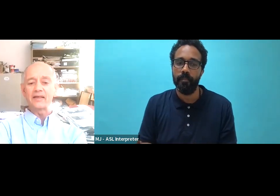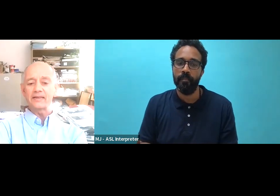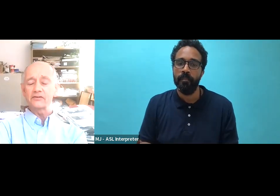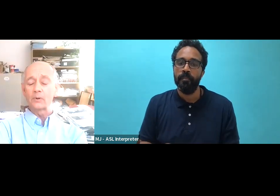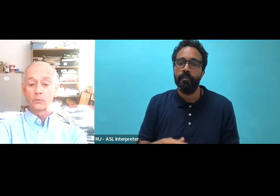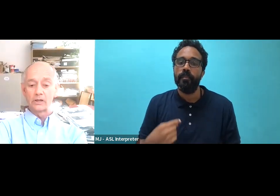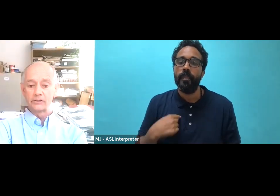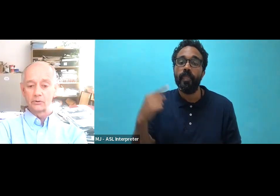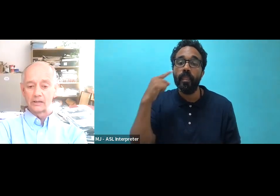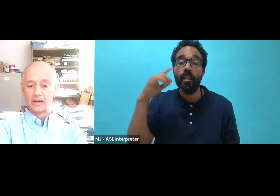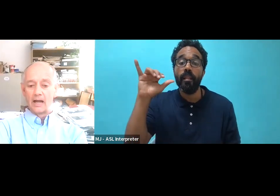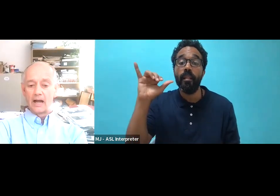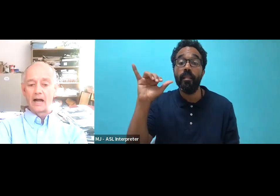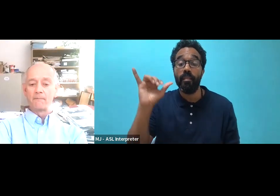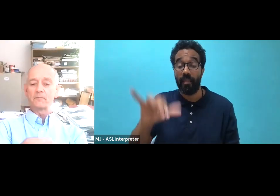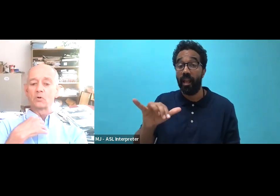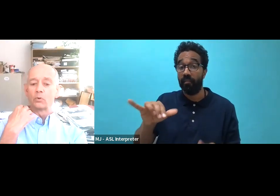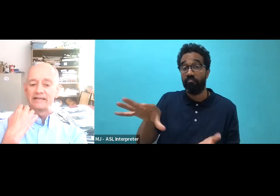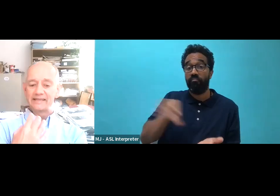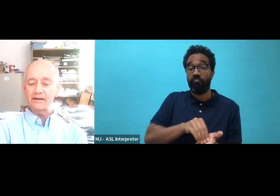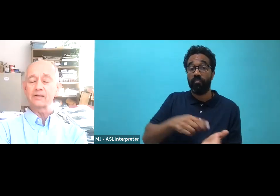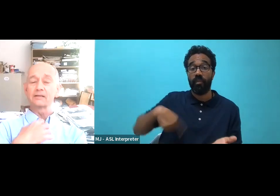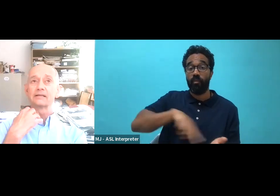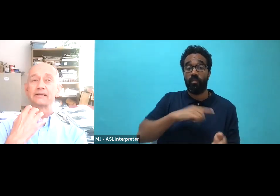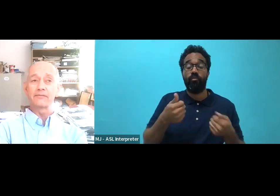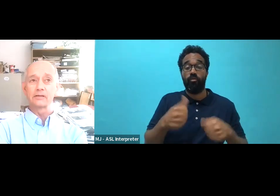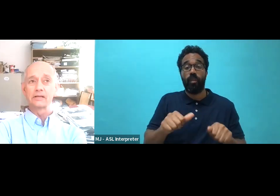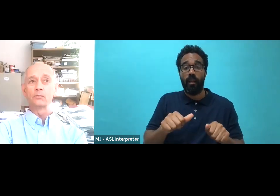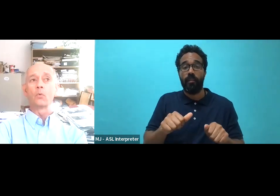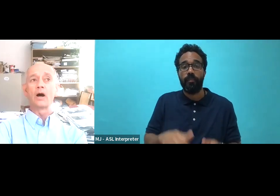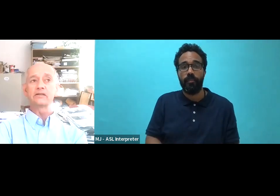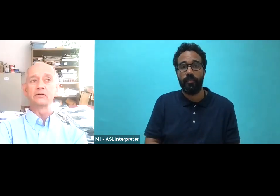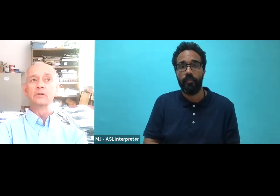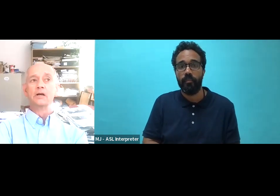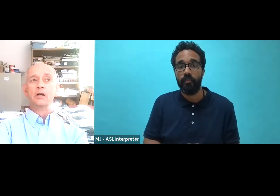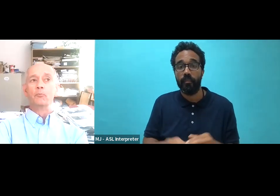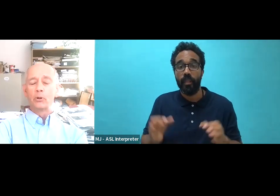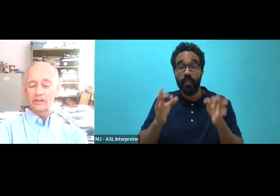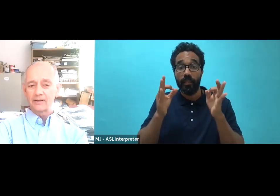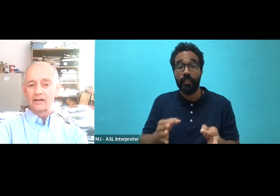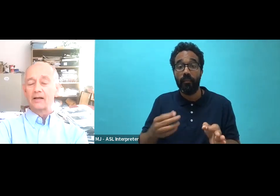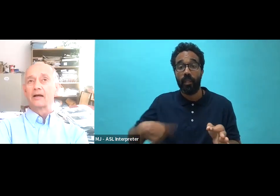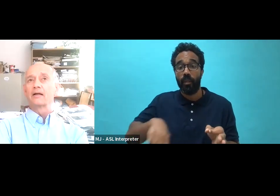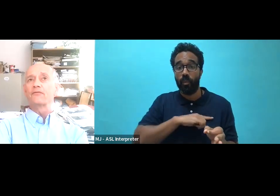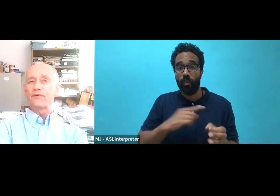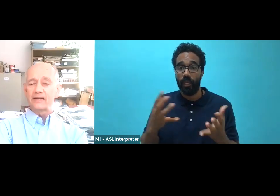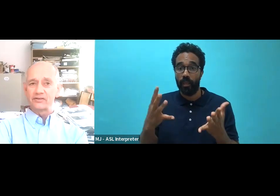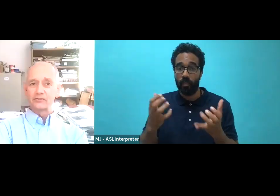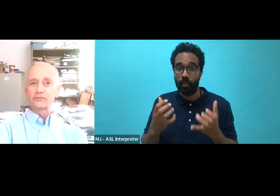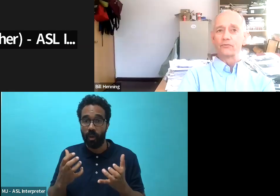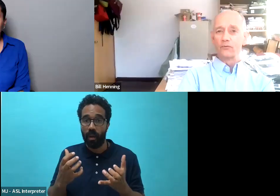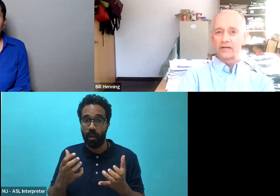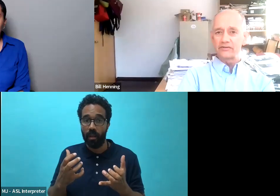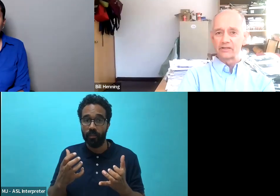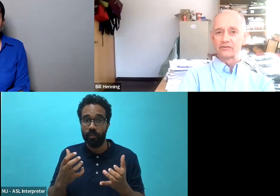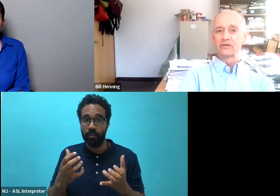And I think that's what we're doing. We definitely want to put